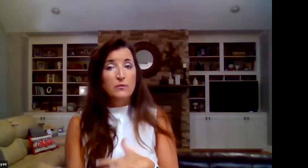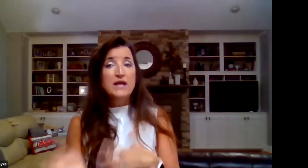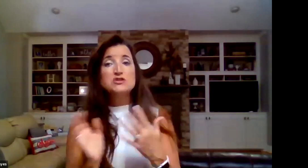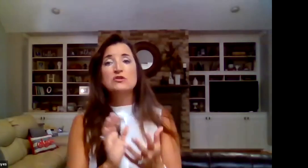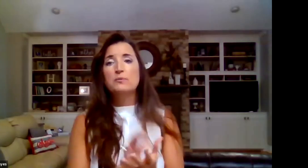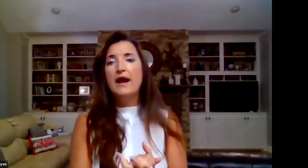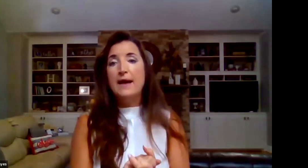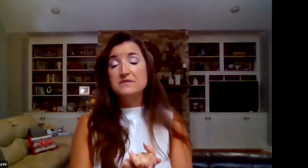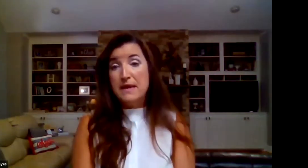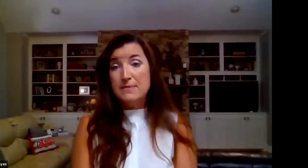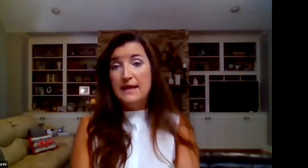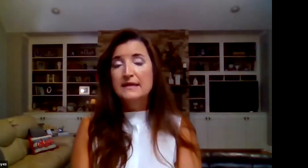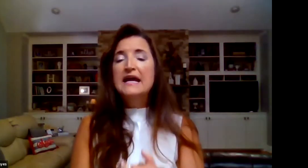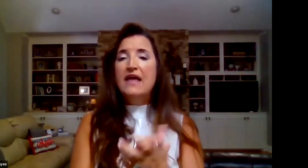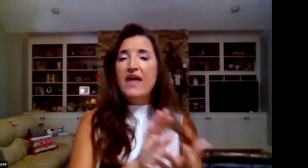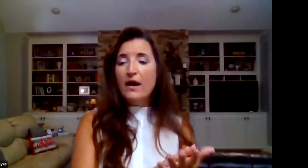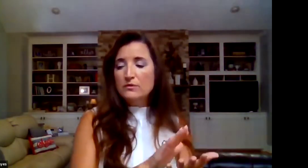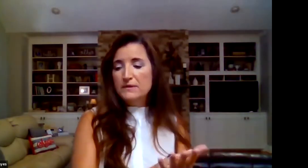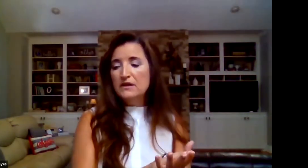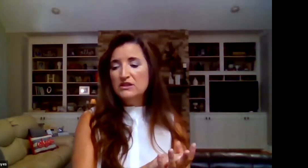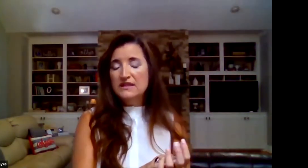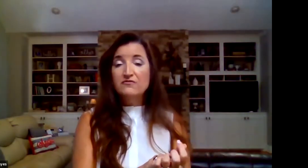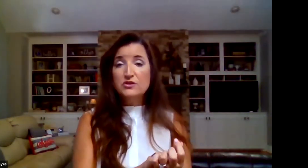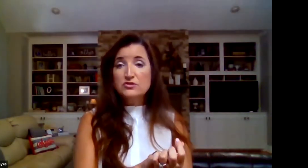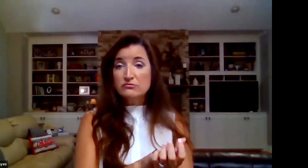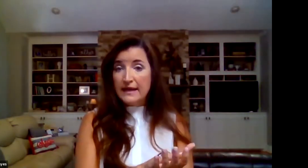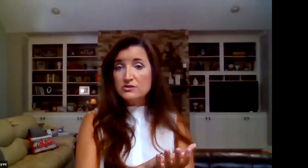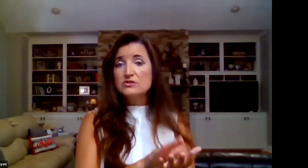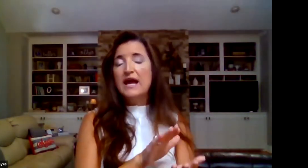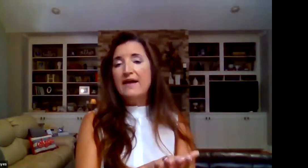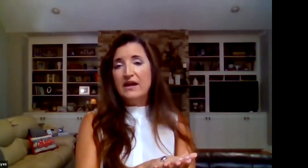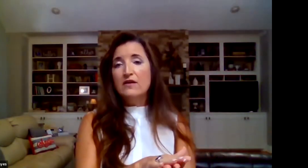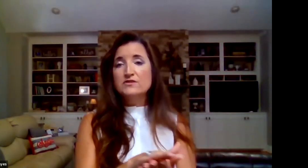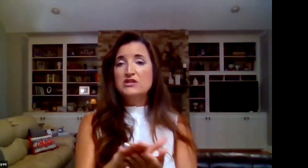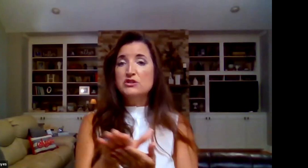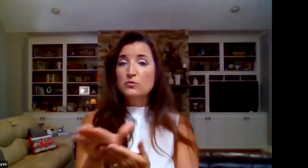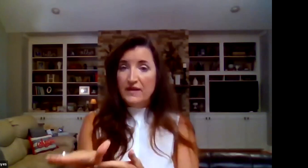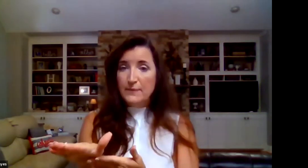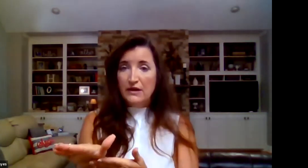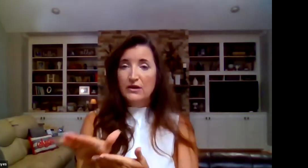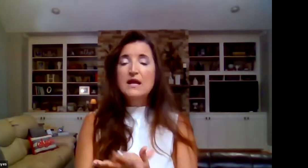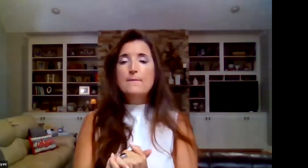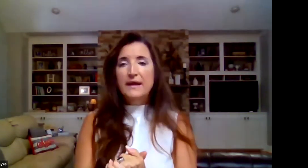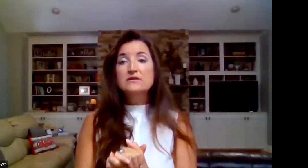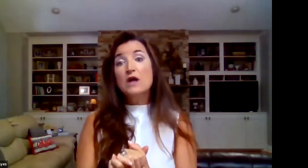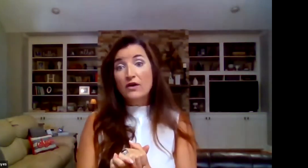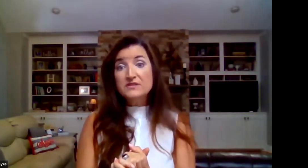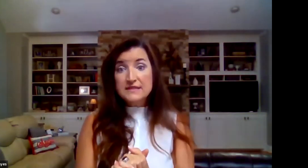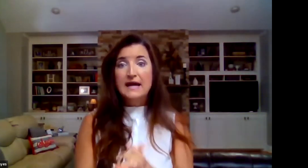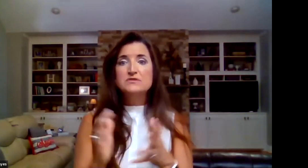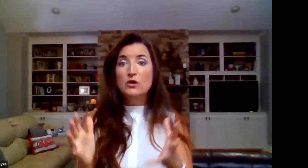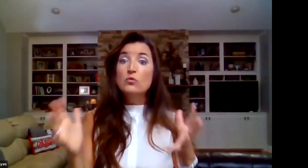pathologist for an evaluation, or perhaps BabyNet. And that would be a good thing for your director to have that conversation with that parent.